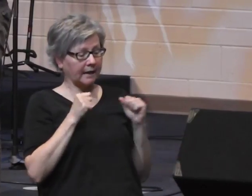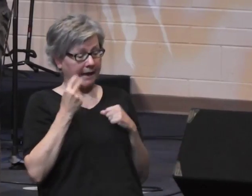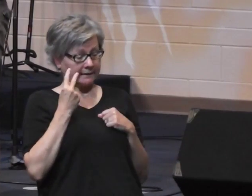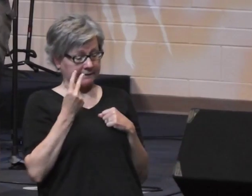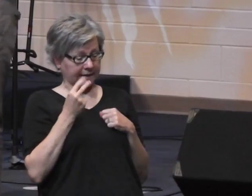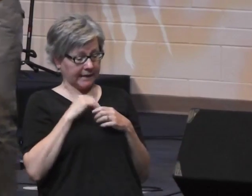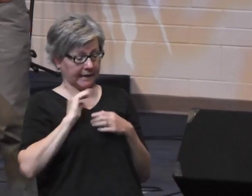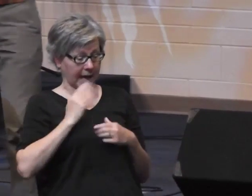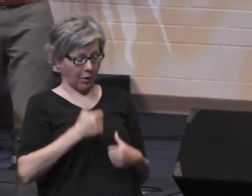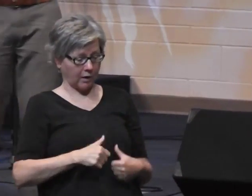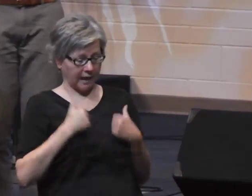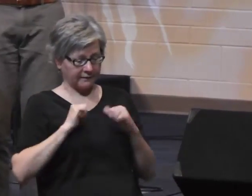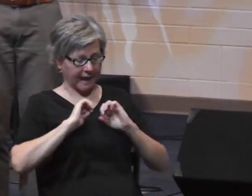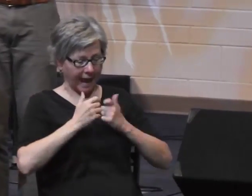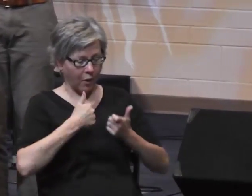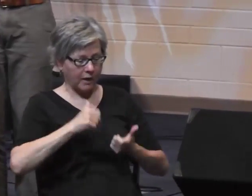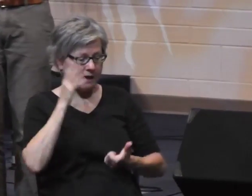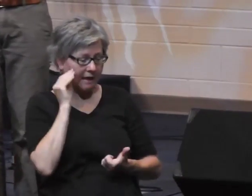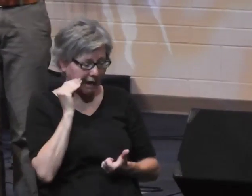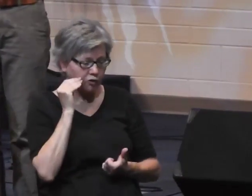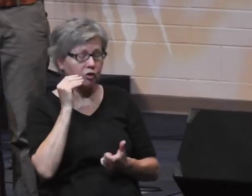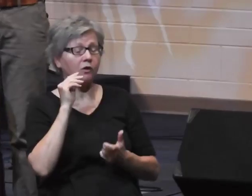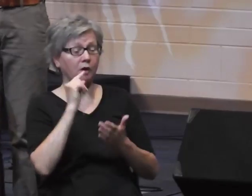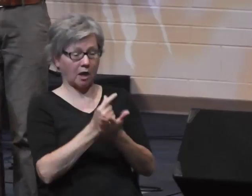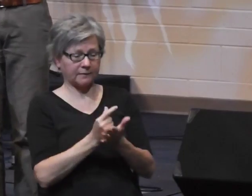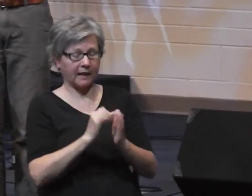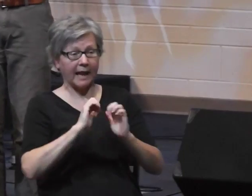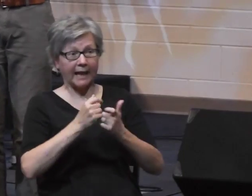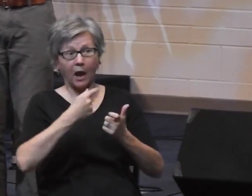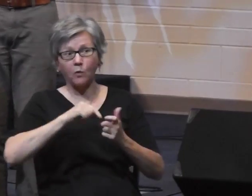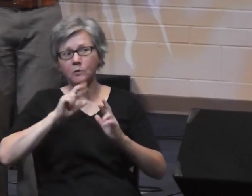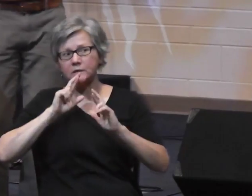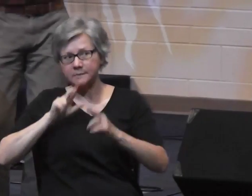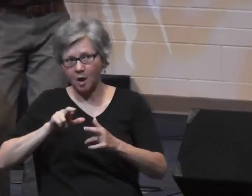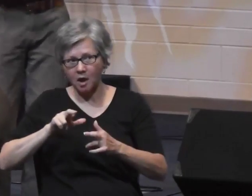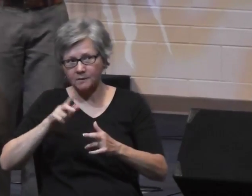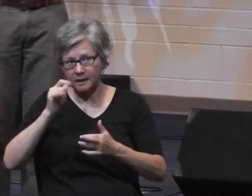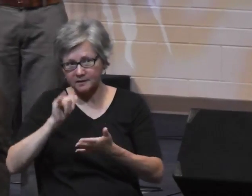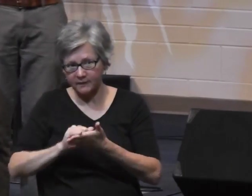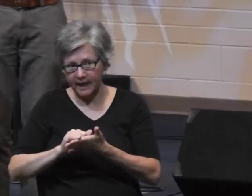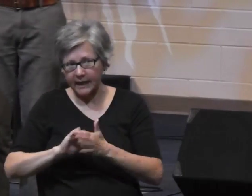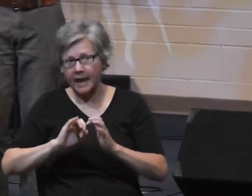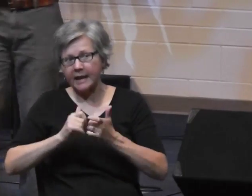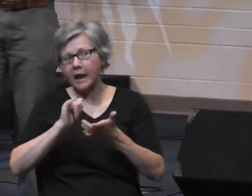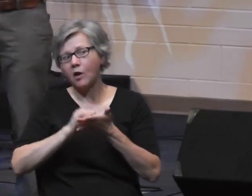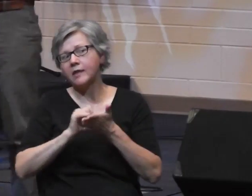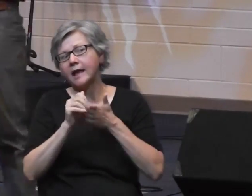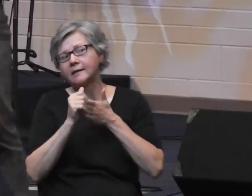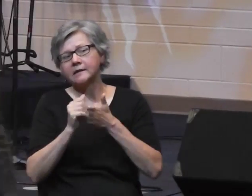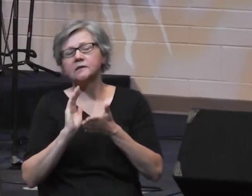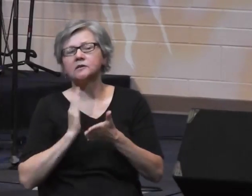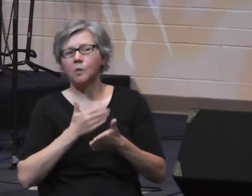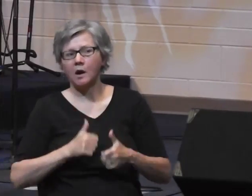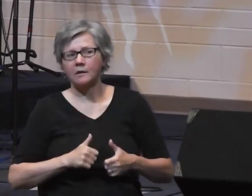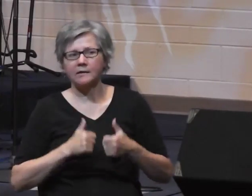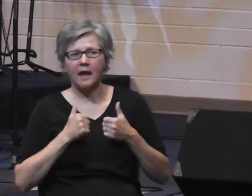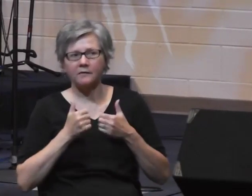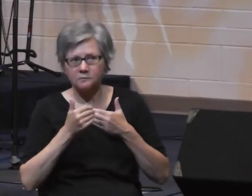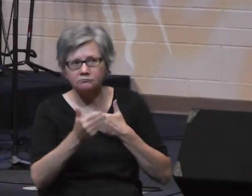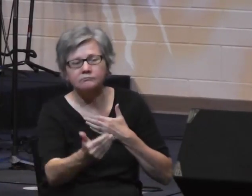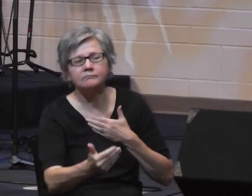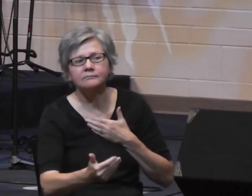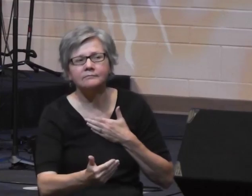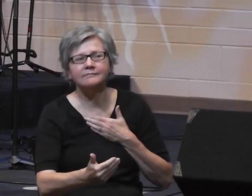encountered the gospel and how that's caused a response in our lives and kind of led to our lived lives. How beautiful is